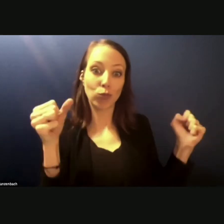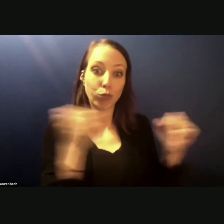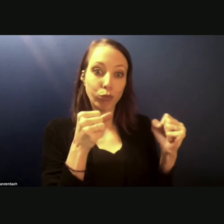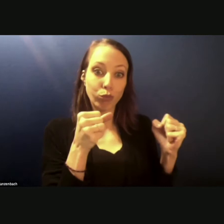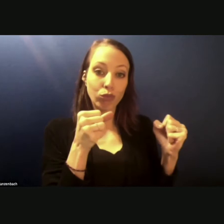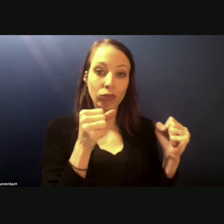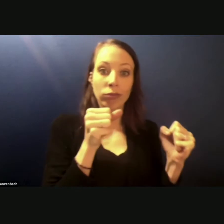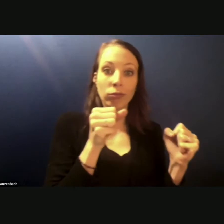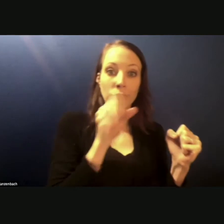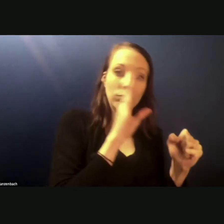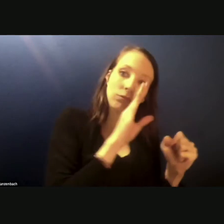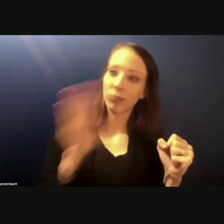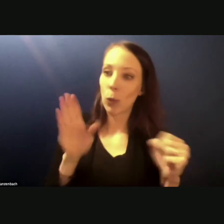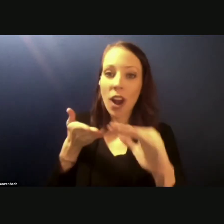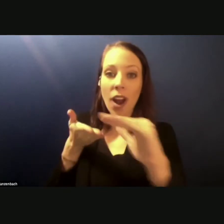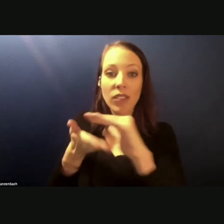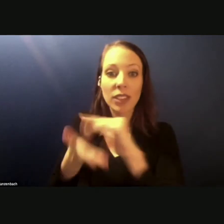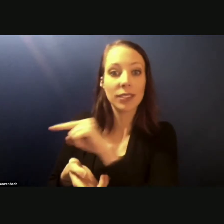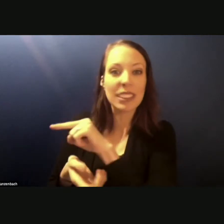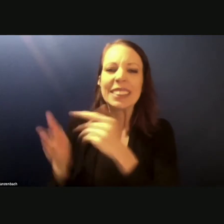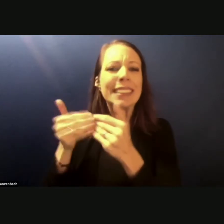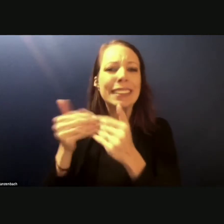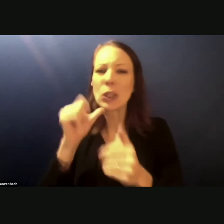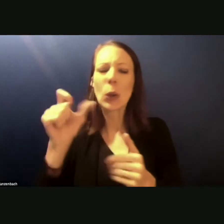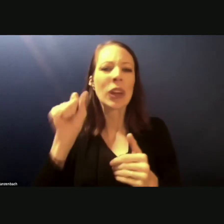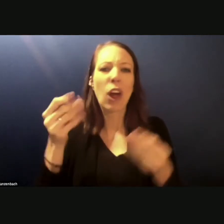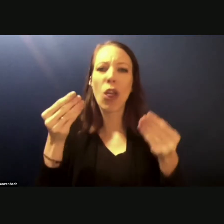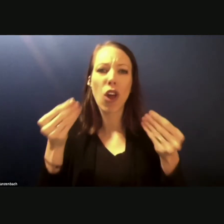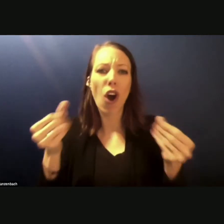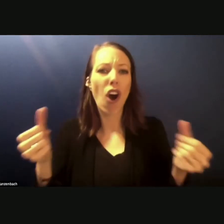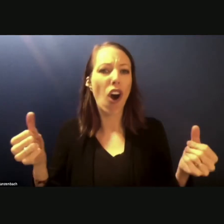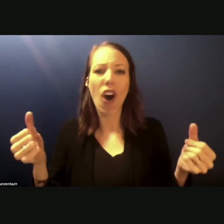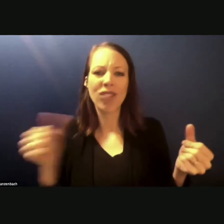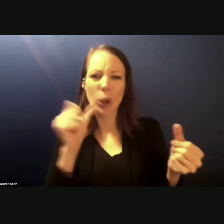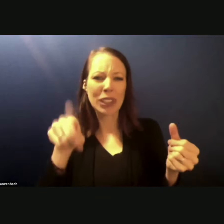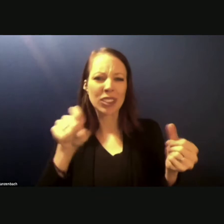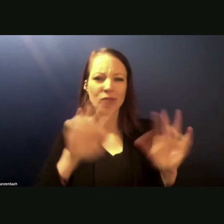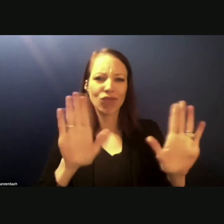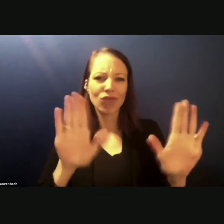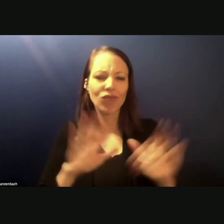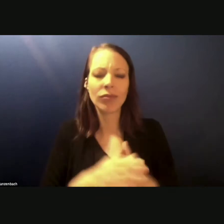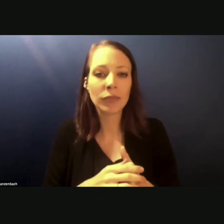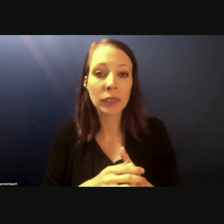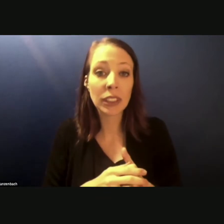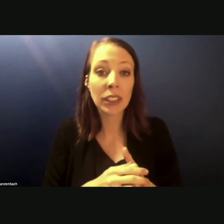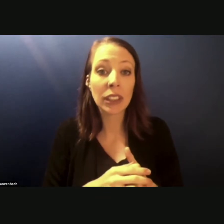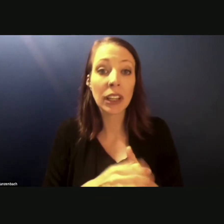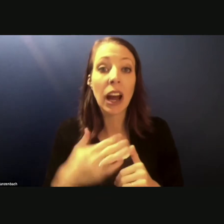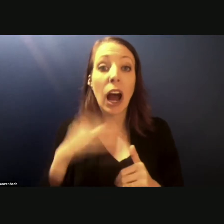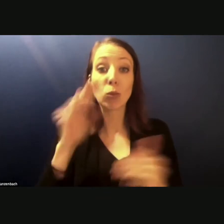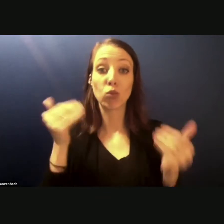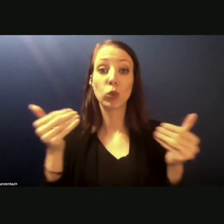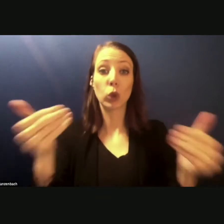the oven, and it's very easy. You don't have to thaw. Doesn't have to thaw. Okay. So what I'm going to do is I'm going to go